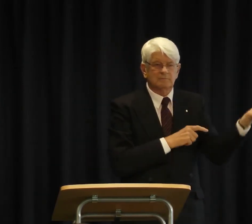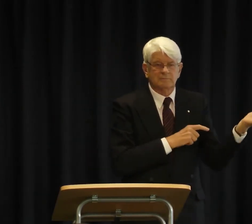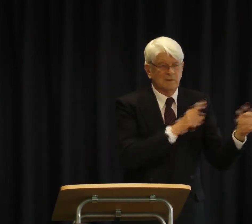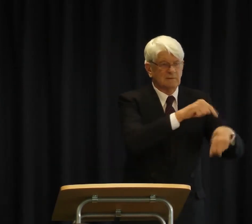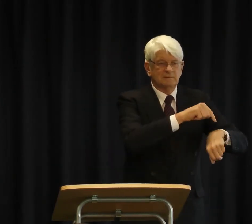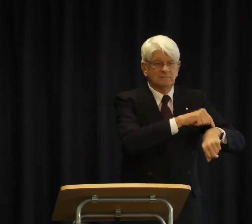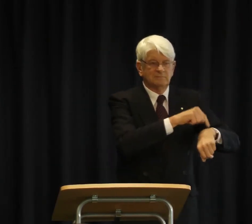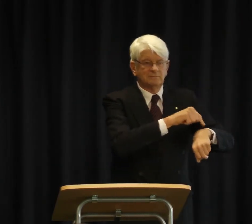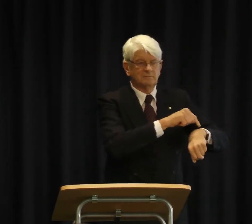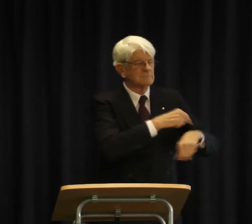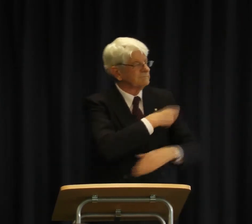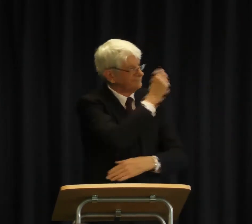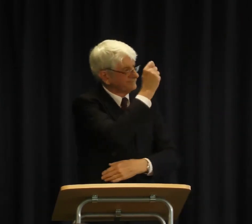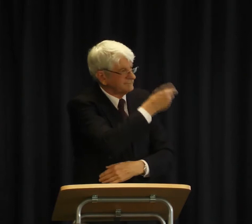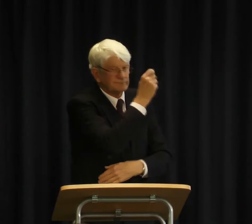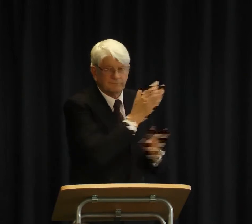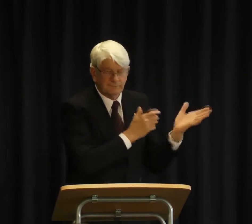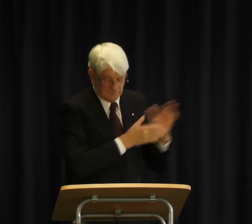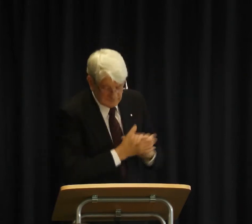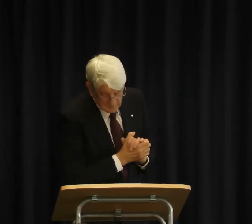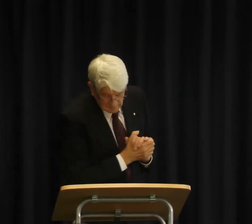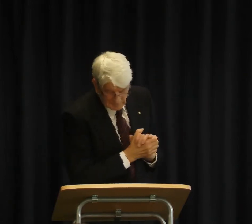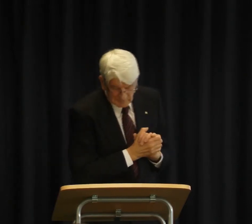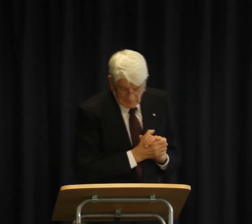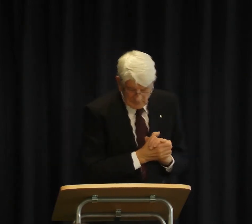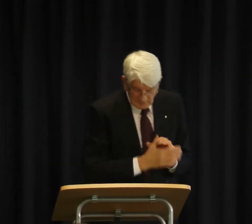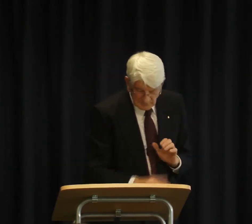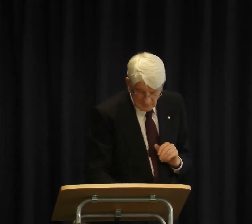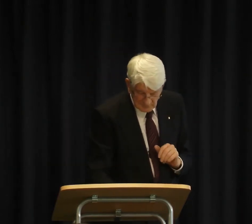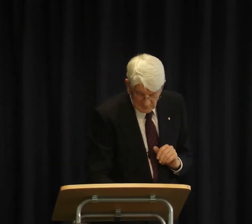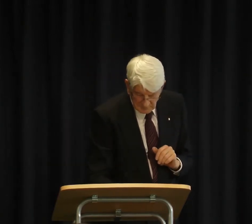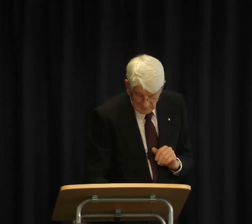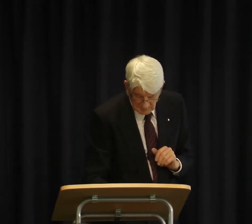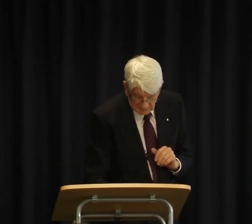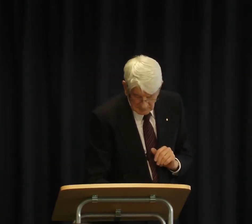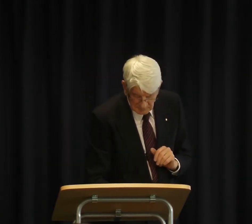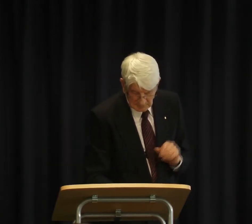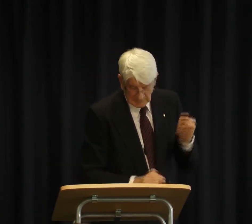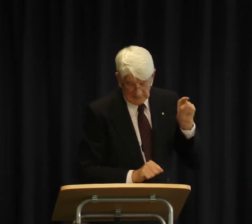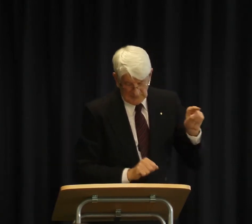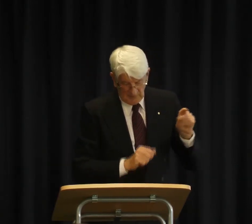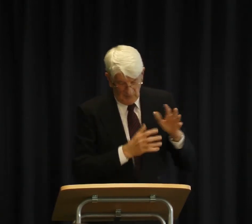the Victorian Deaf Society. Again, that was another success during John's time in the